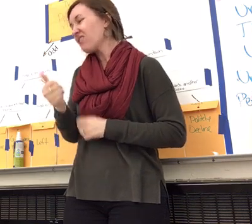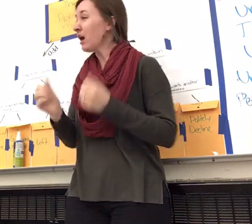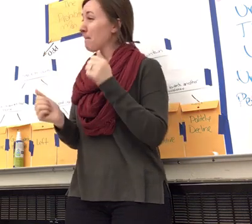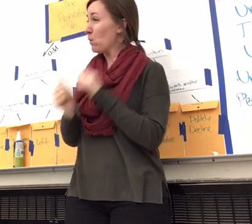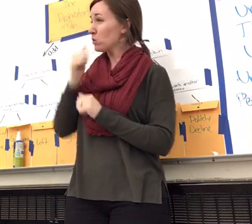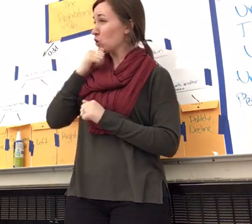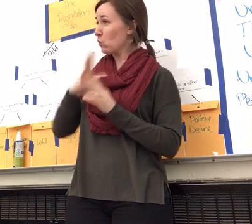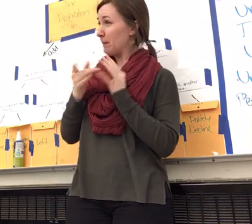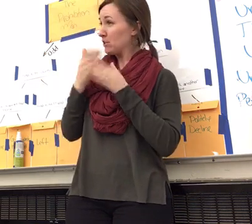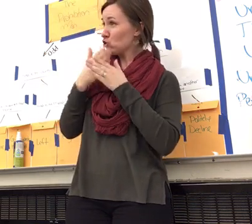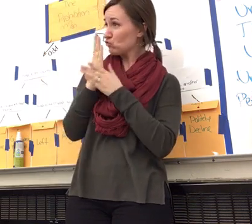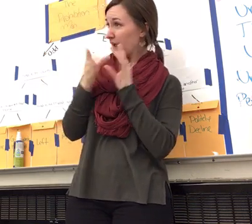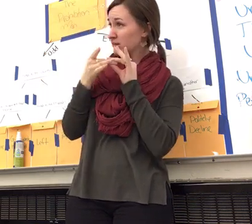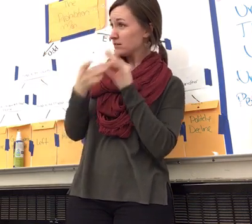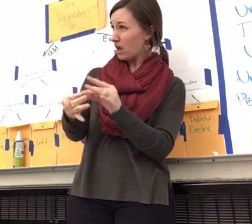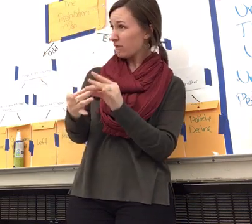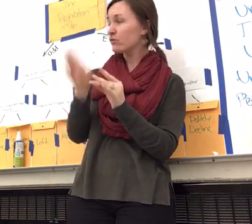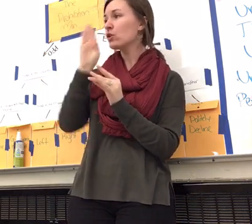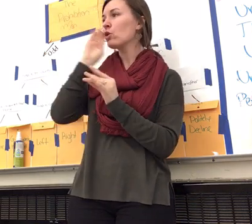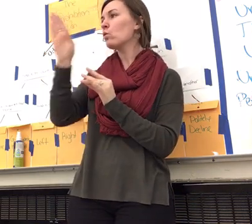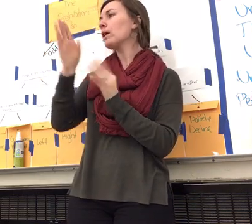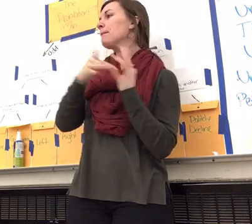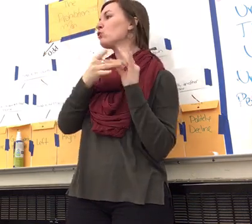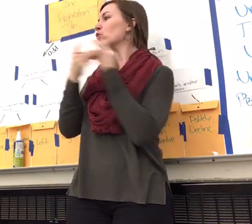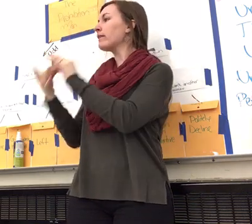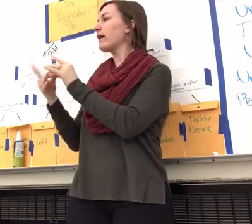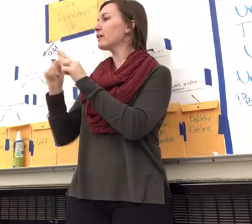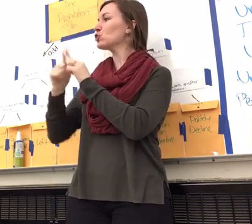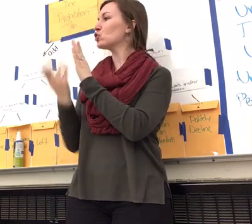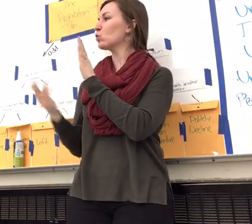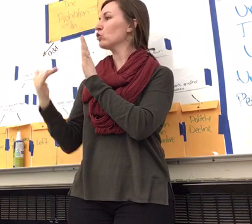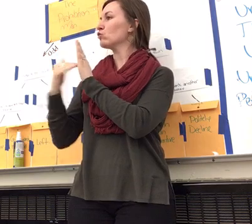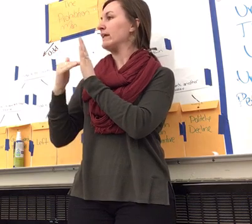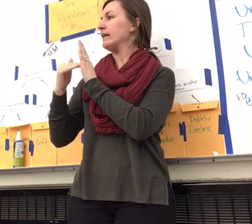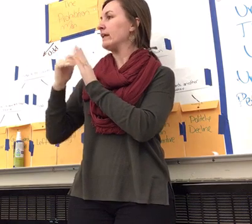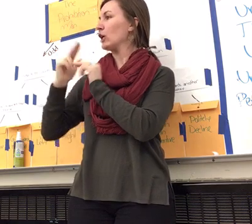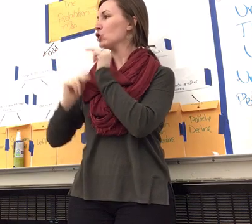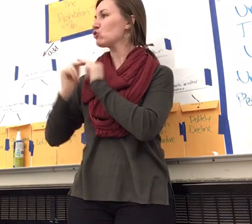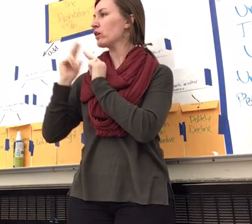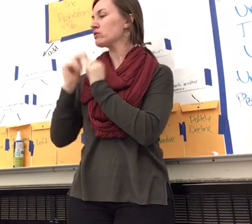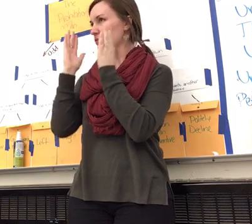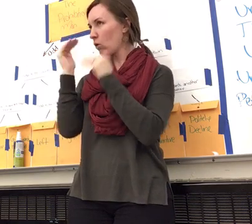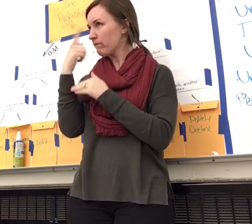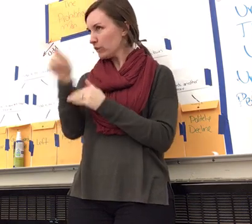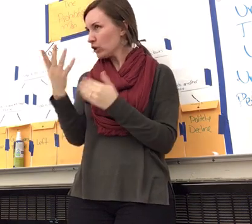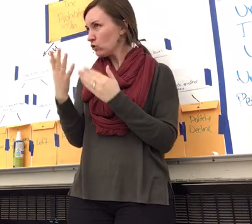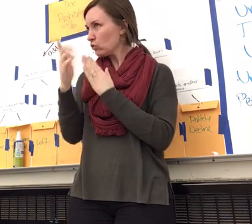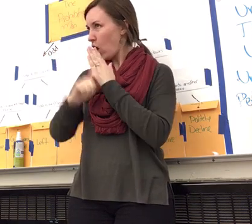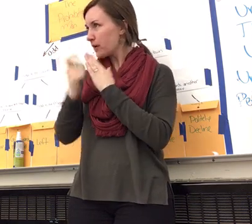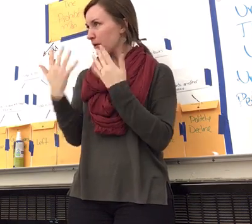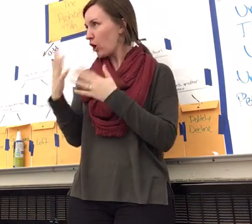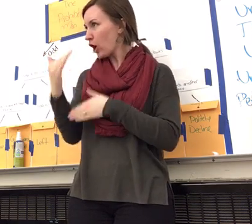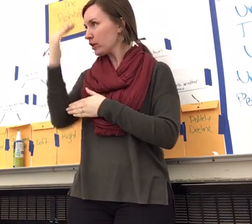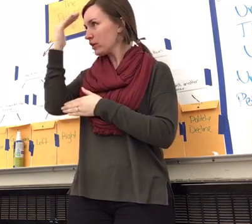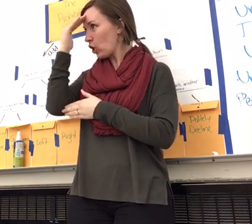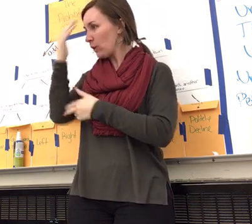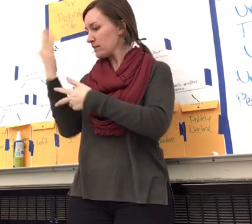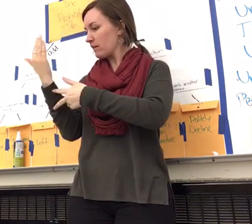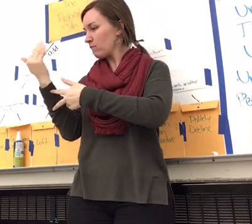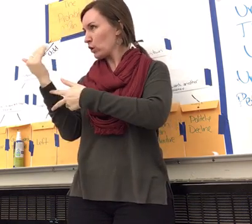is going to focus on Reconstruction, which hopefully when I say that, you automatically know that that is the 14th and 15th Amendment. So that's